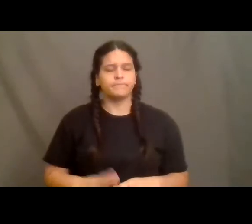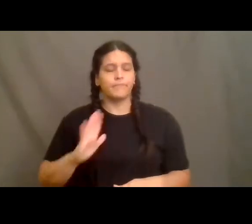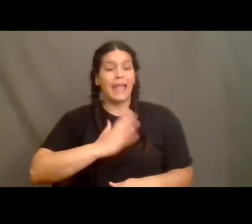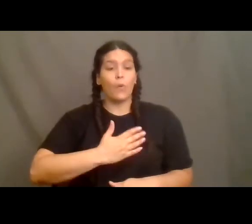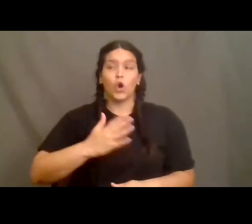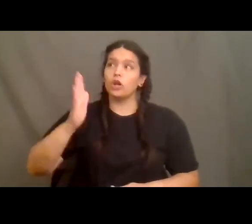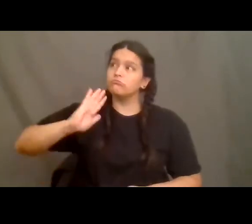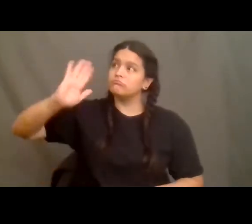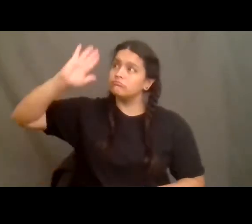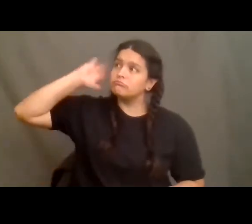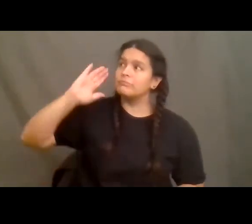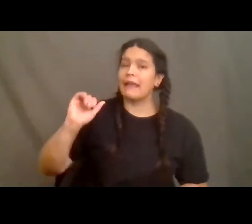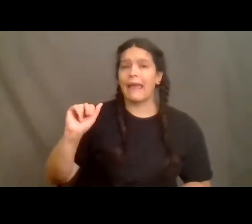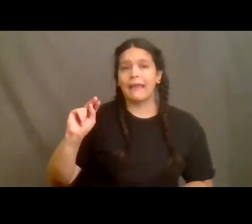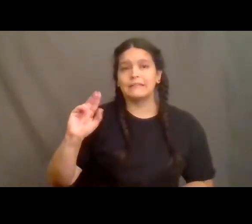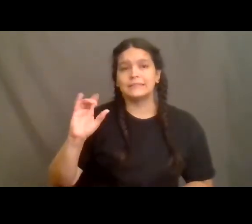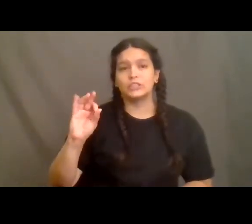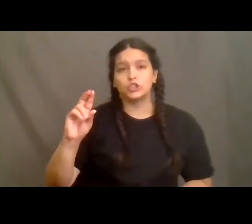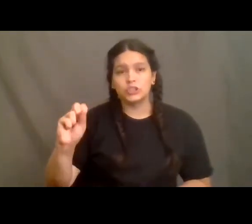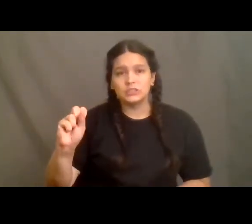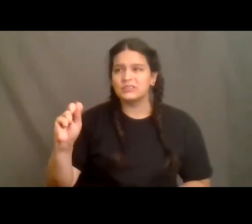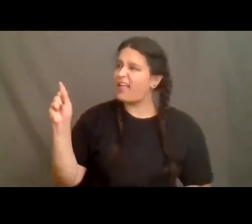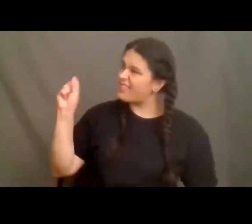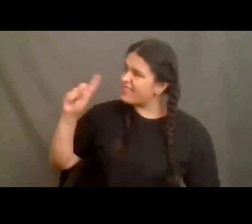ancestors, they thought that far ahead for us.